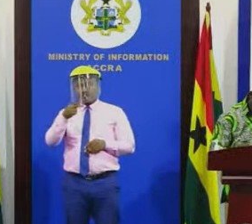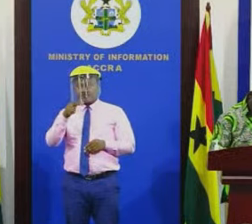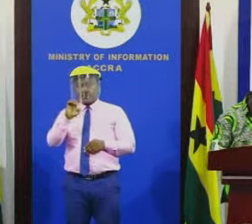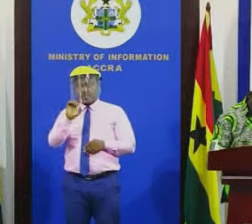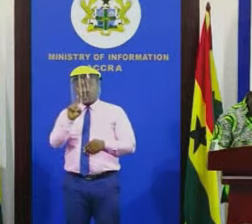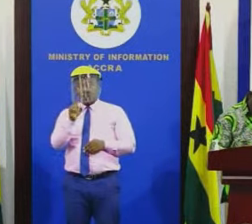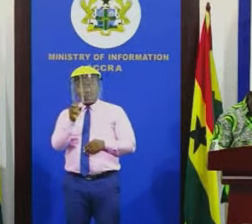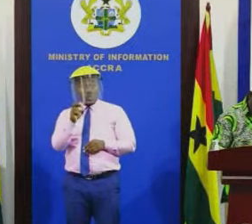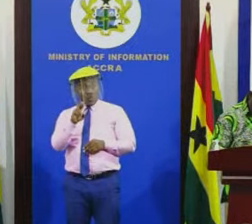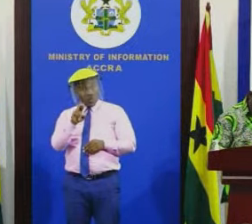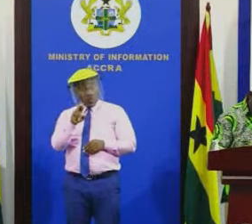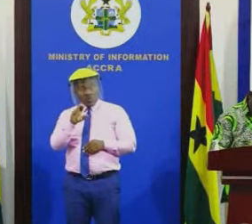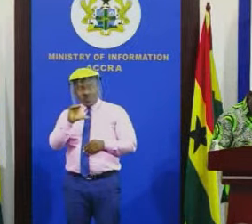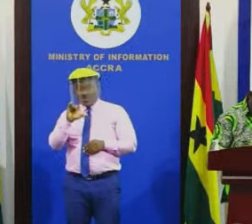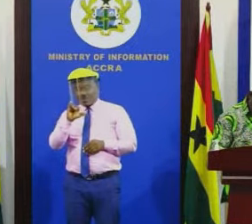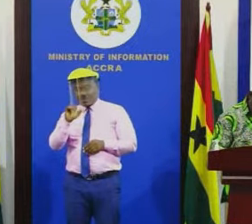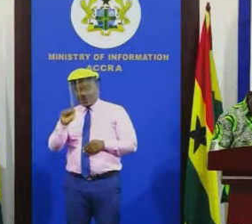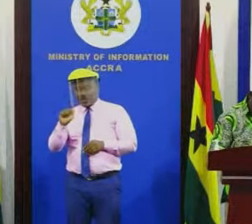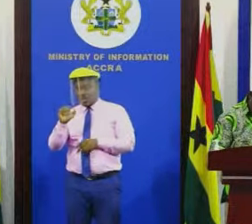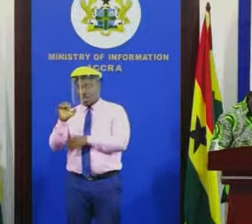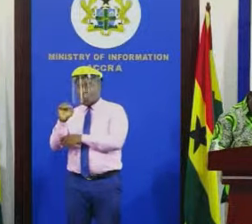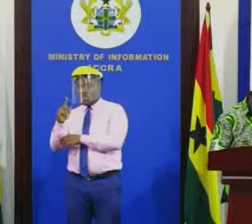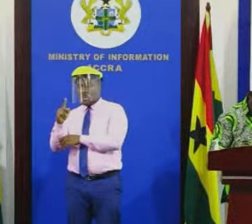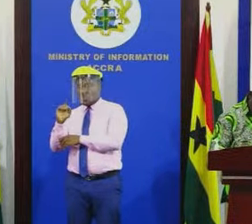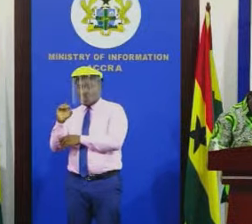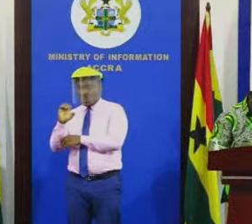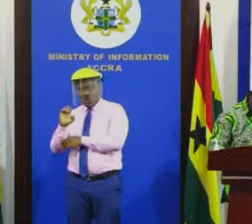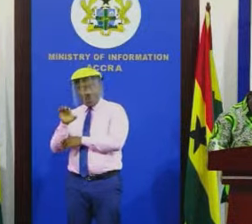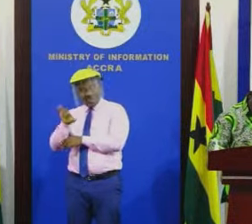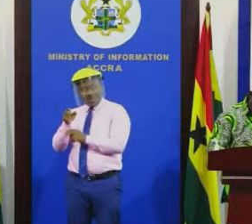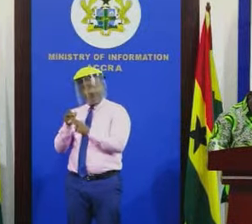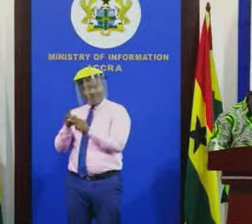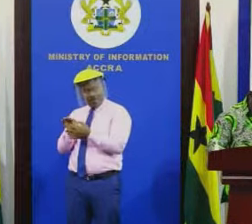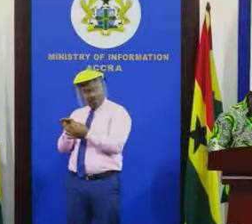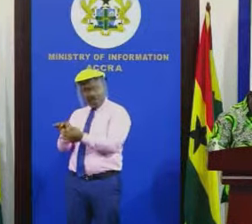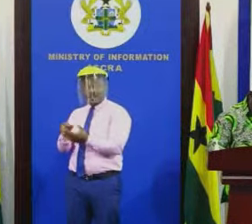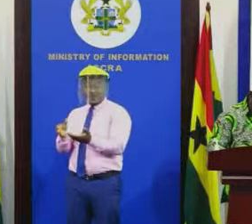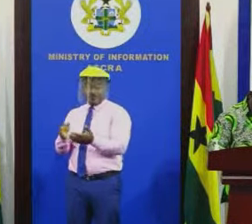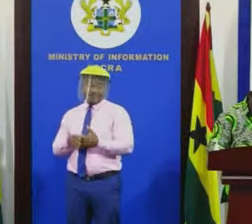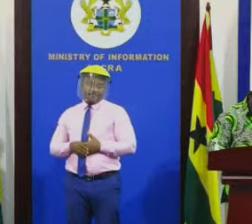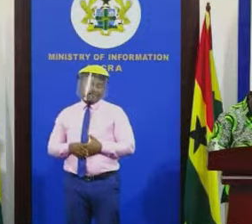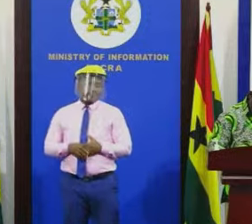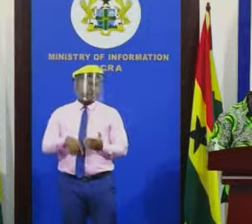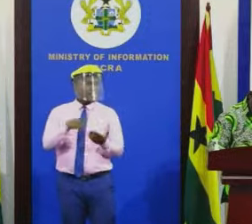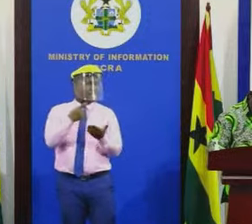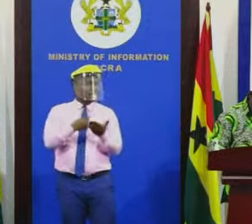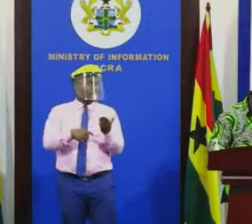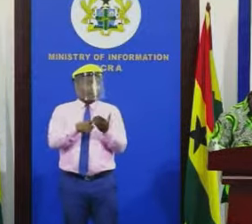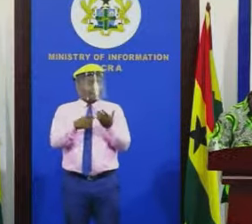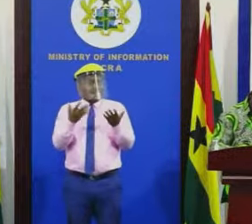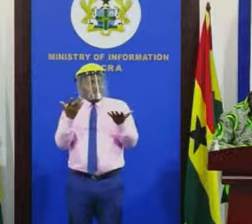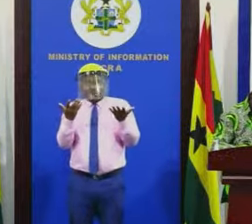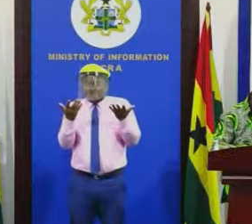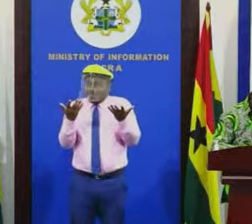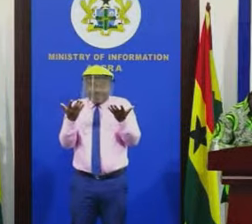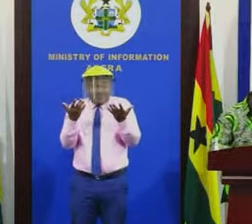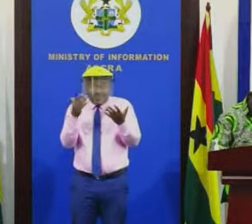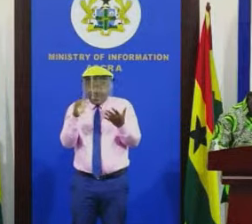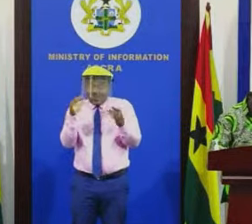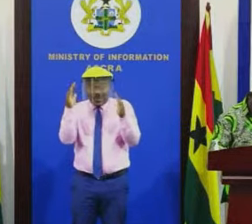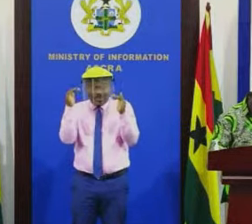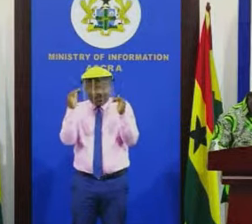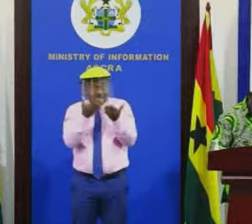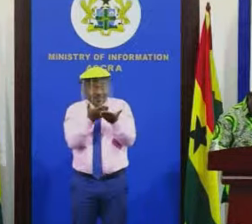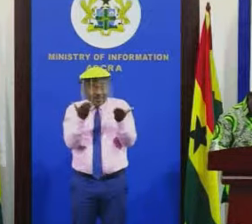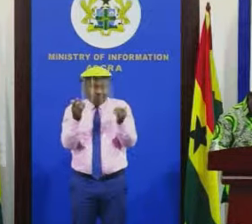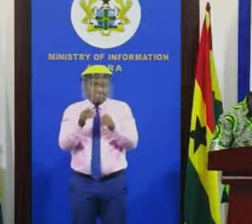So yes, these are the numbers that we have. In terms of the cost, I didn't expect questions on cost, so I can't give you cost of now. But